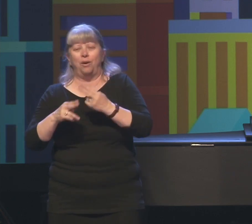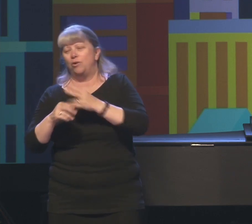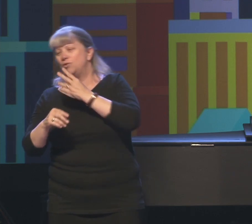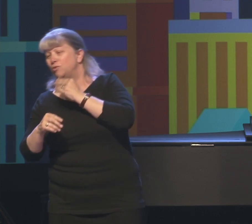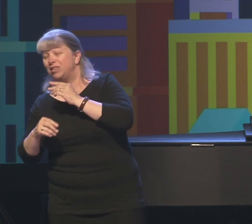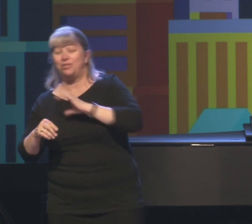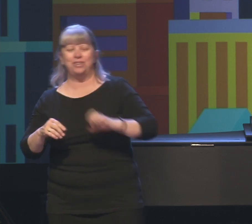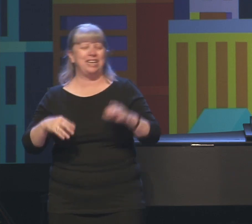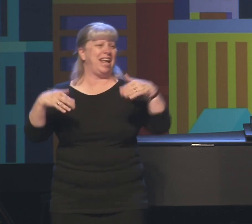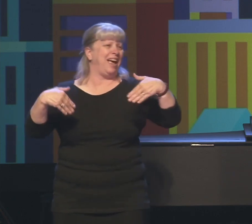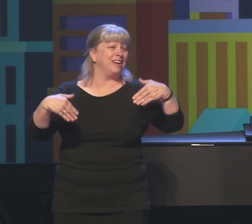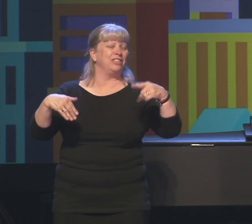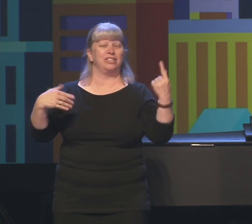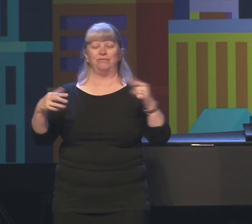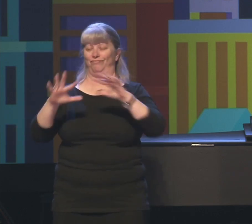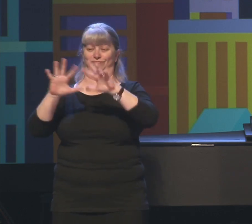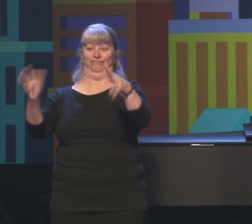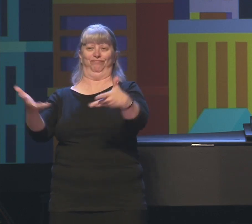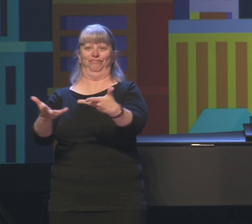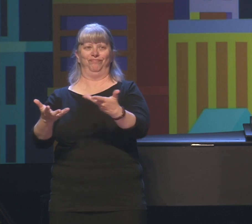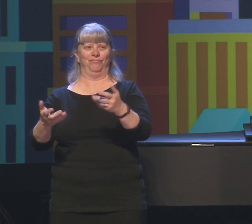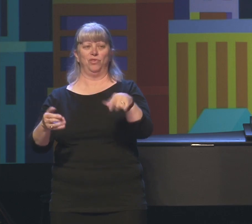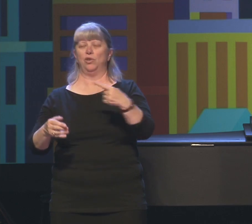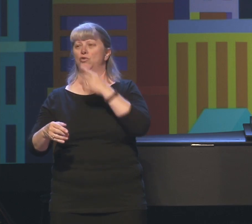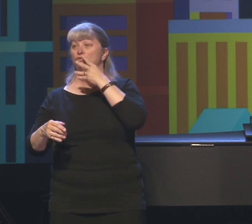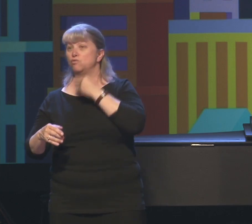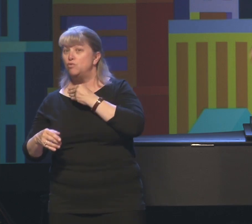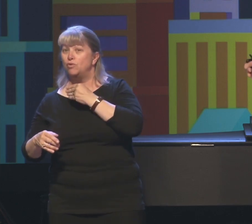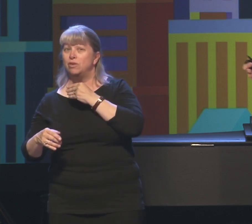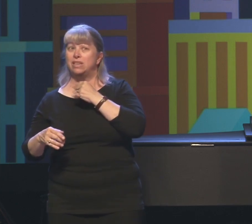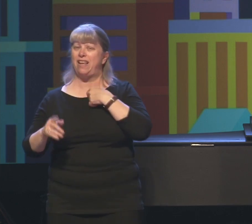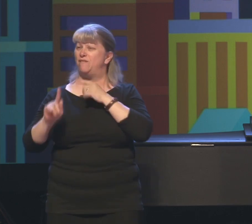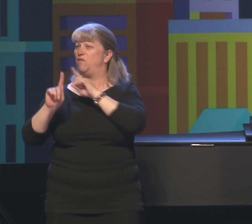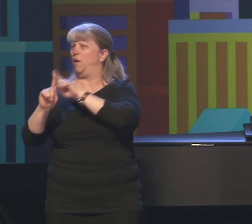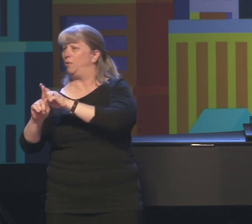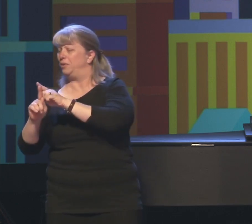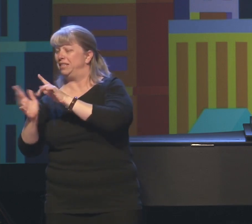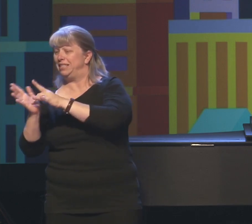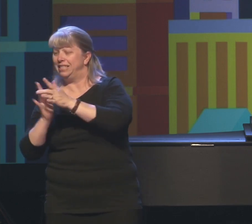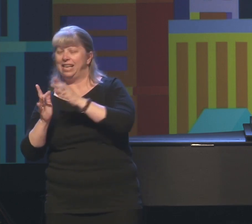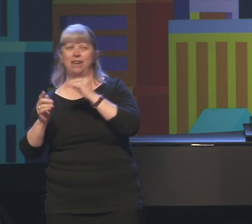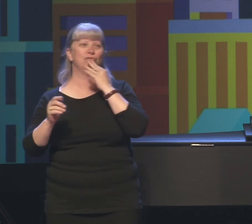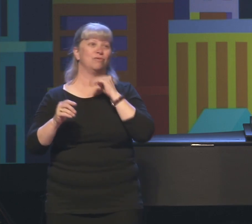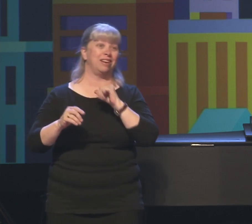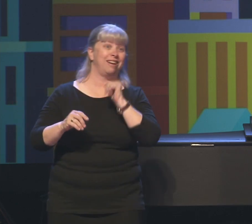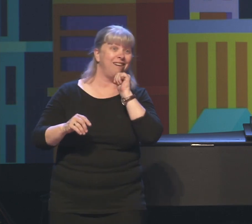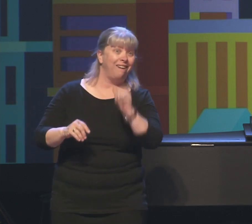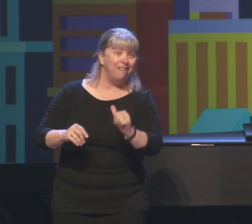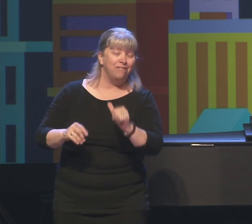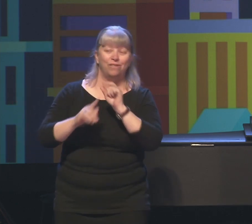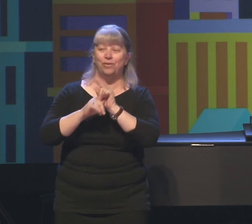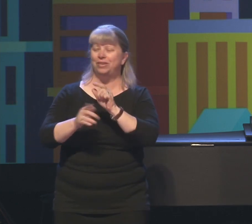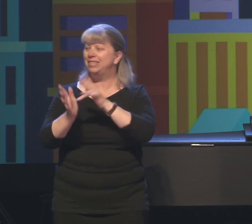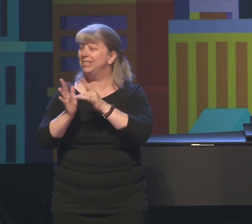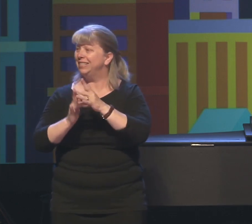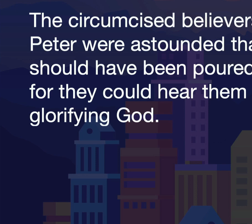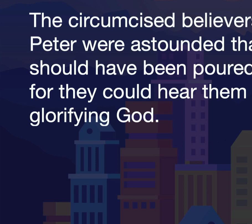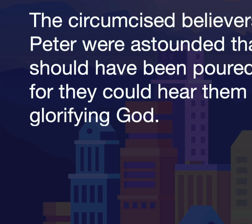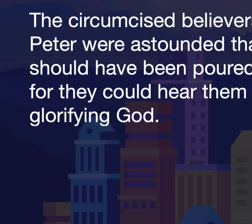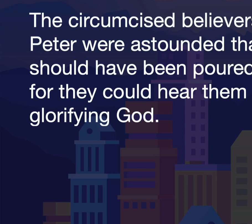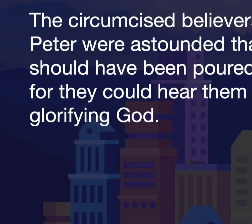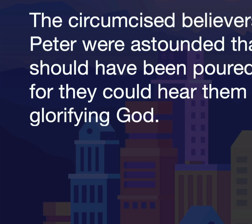and Christianity. There's Jews that are kind of following Jesus and there's Jews that aren't. And it says a few verses